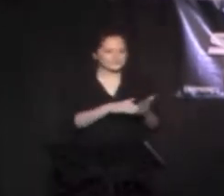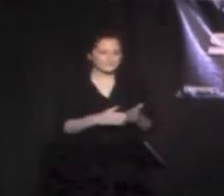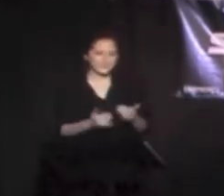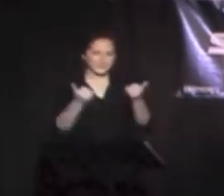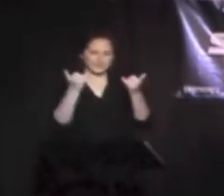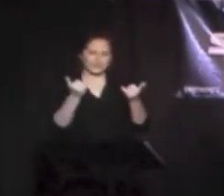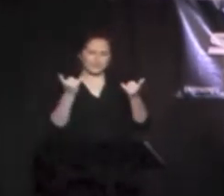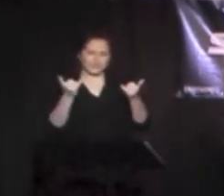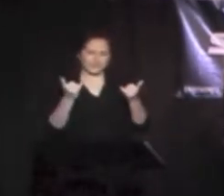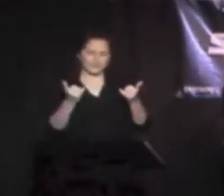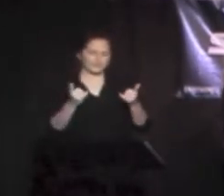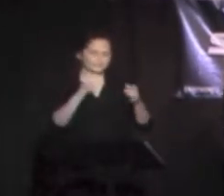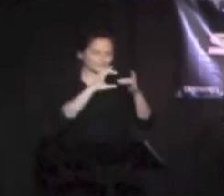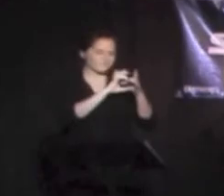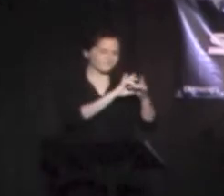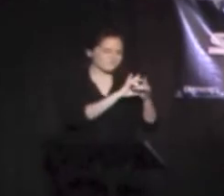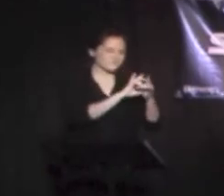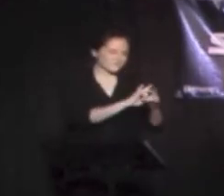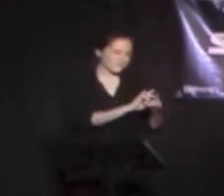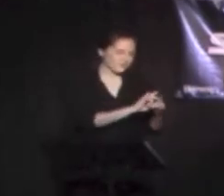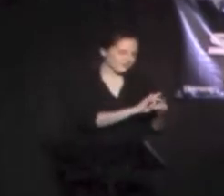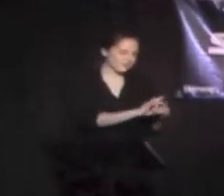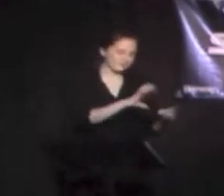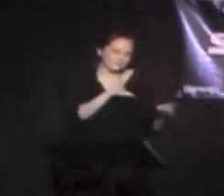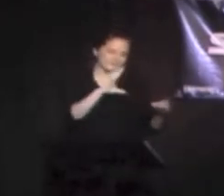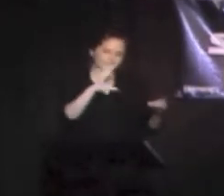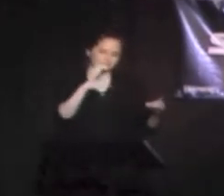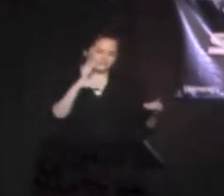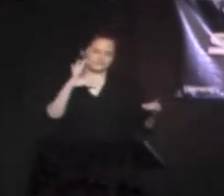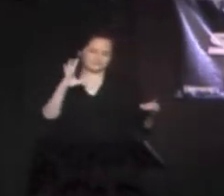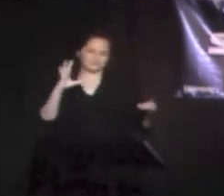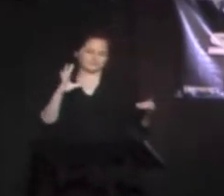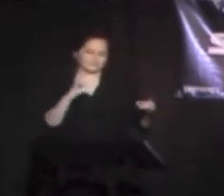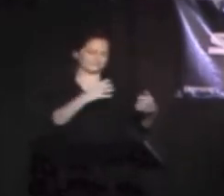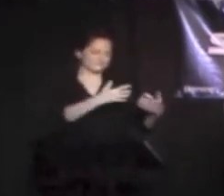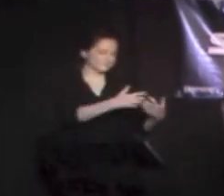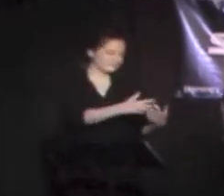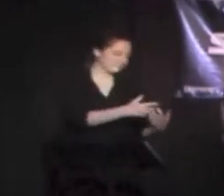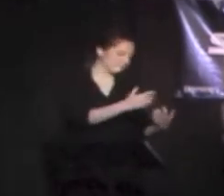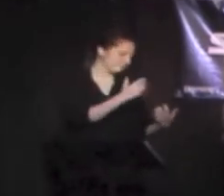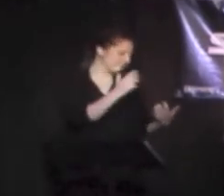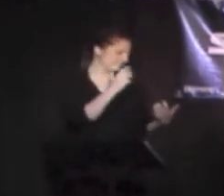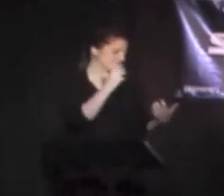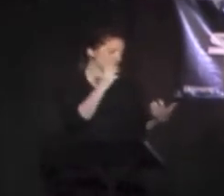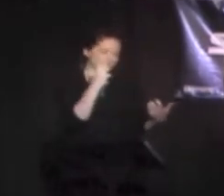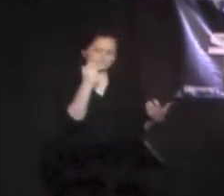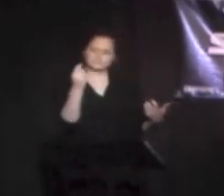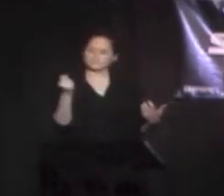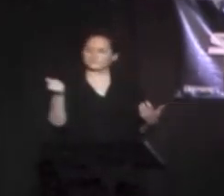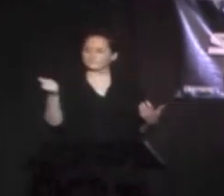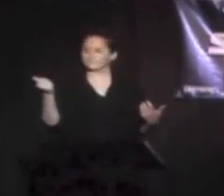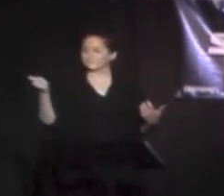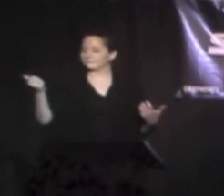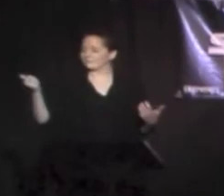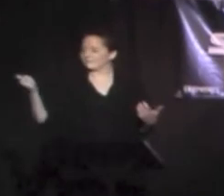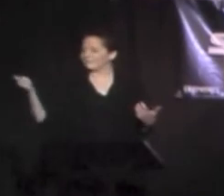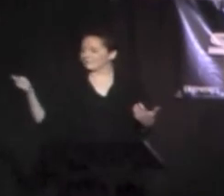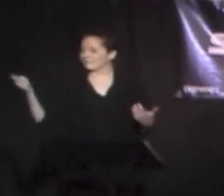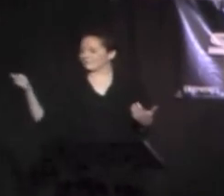time for me to let go of this relationship that I've outgrown